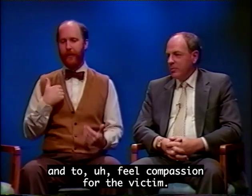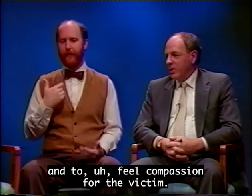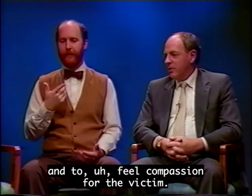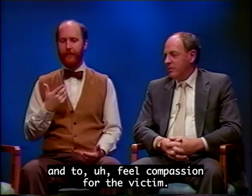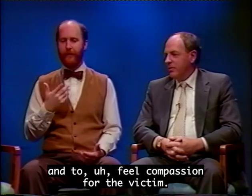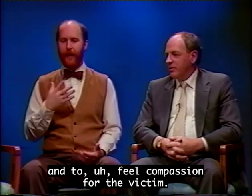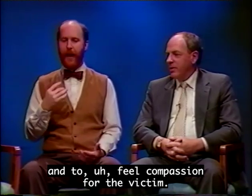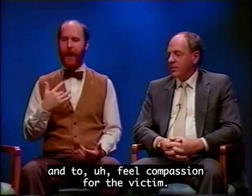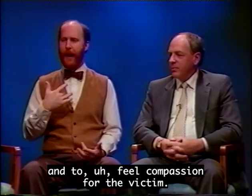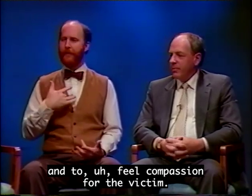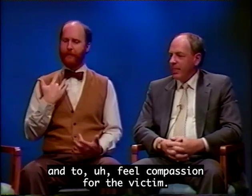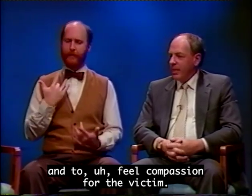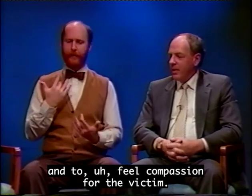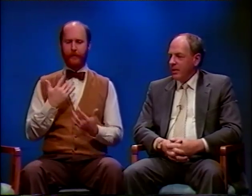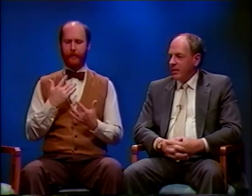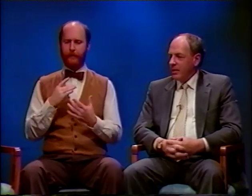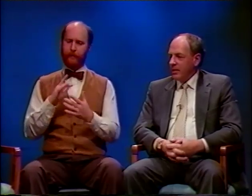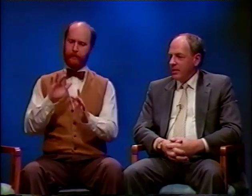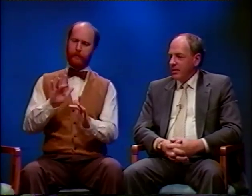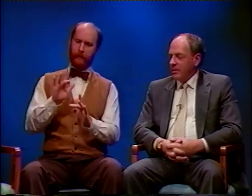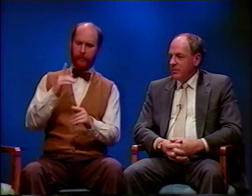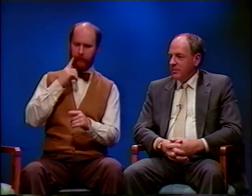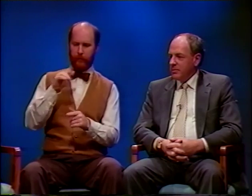feel compassion for the victim.